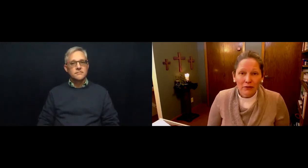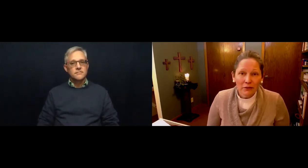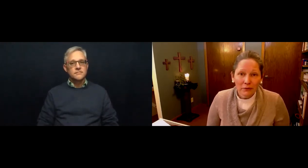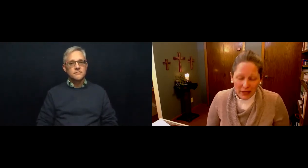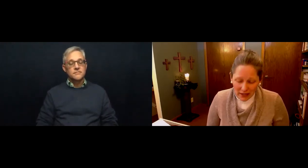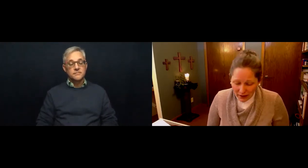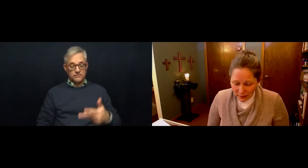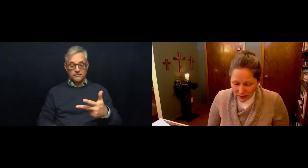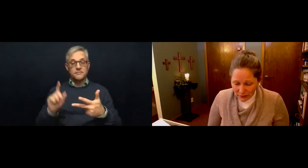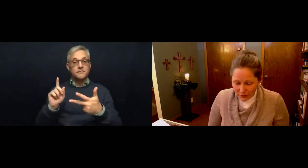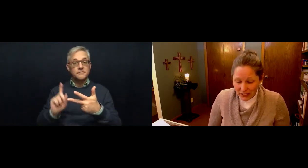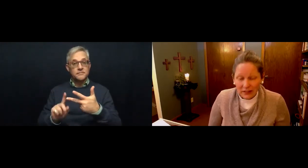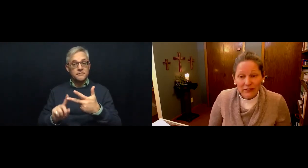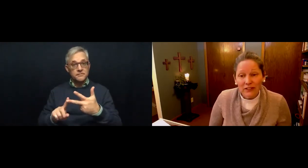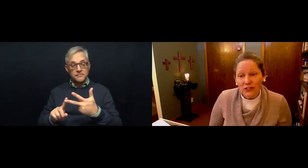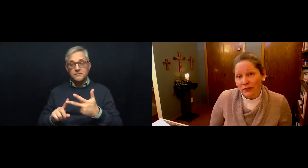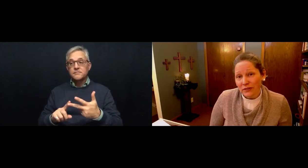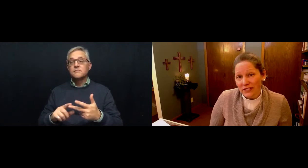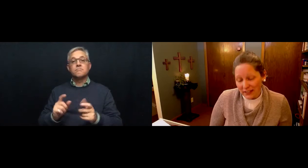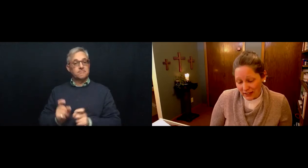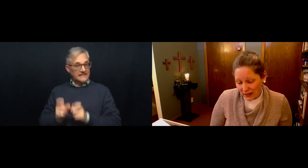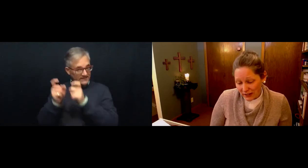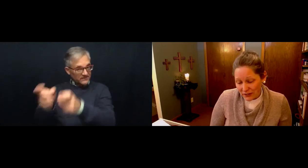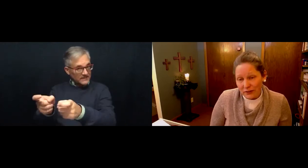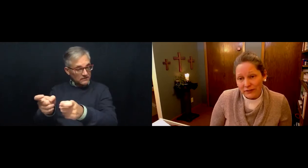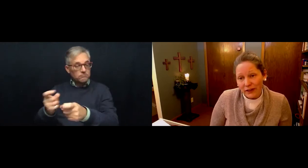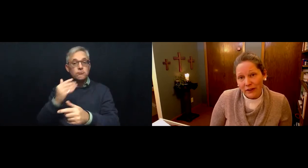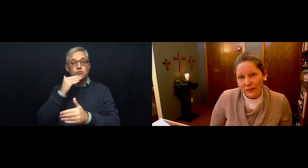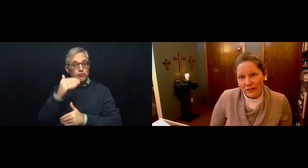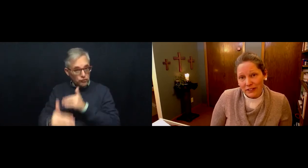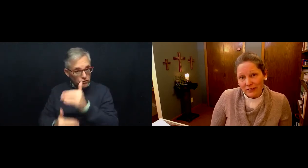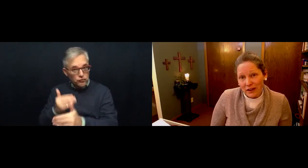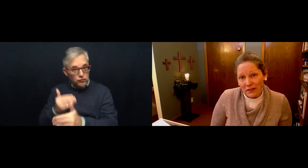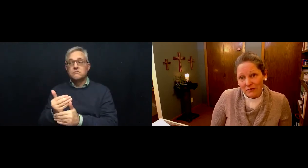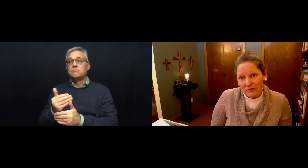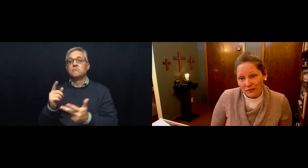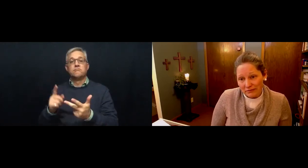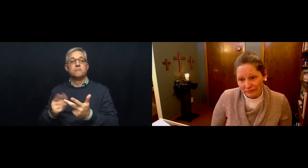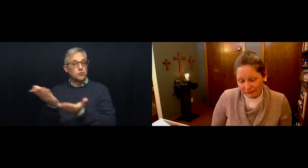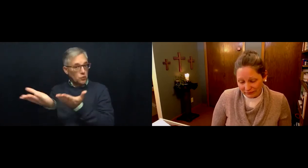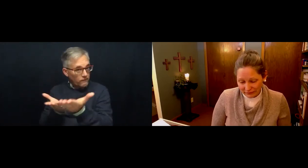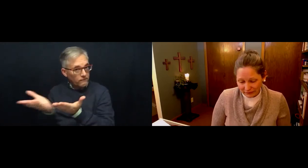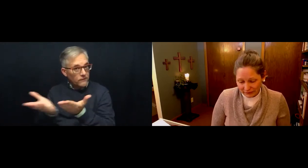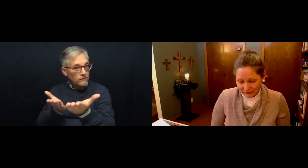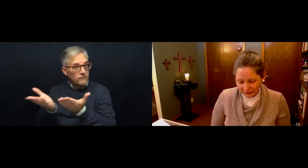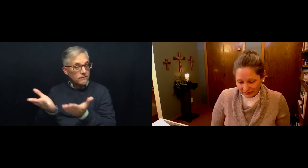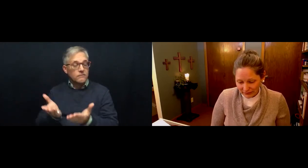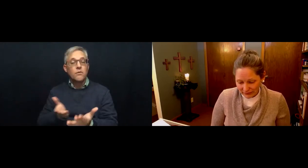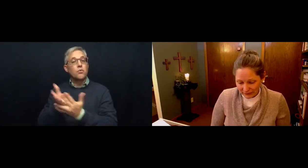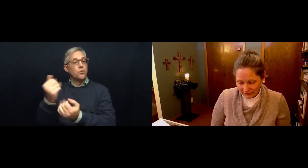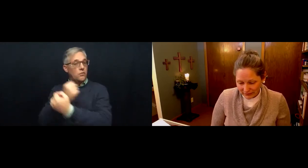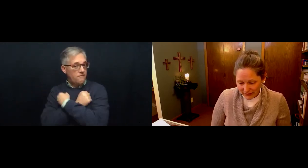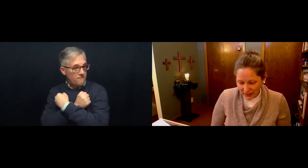A third way comes through giving generously and serving others in love.